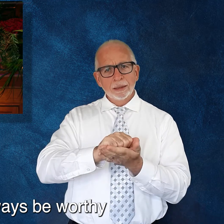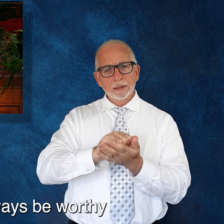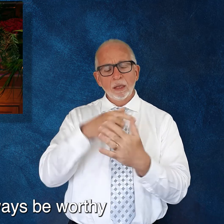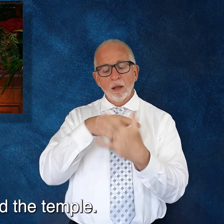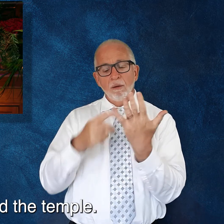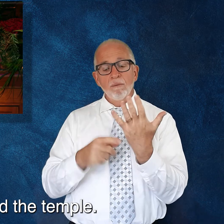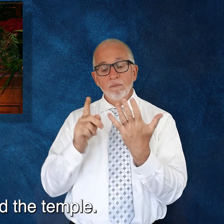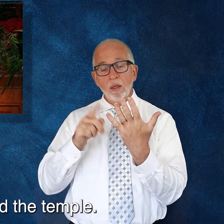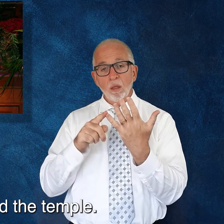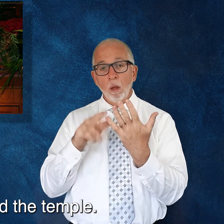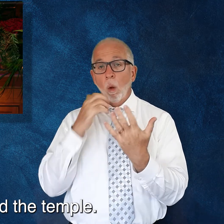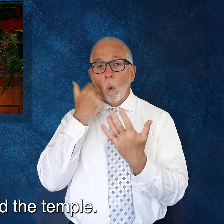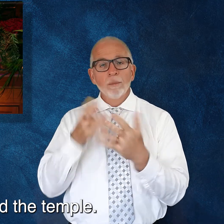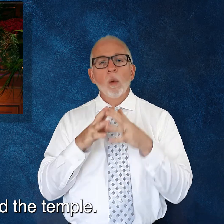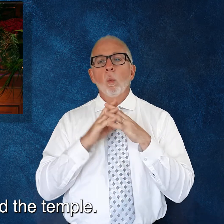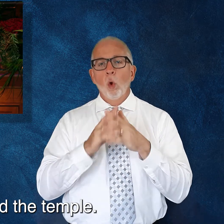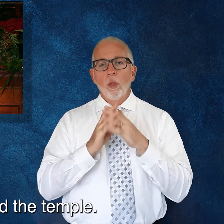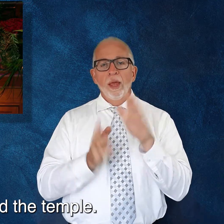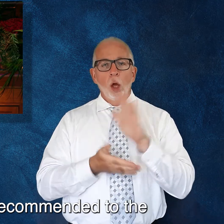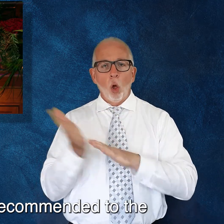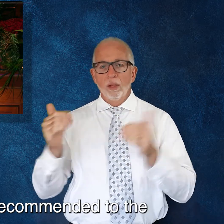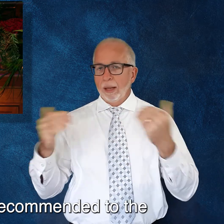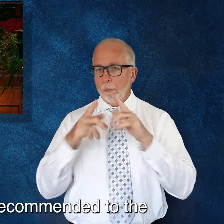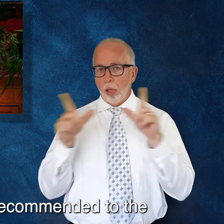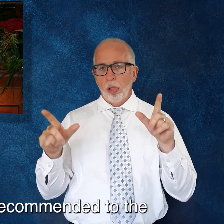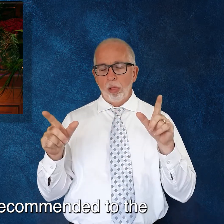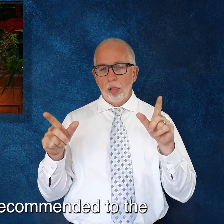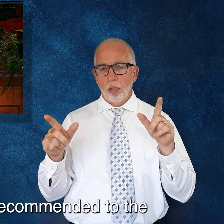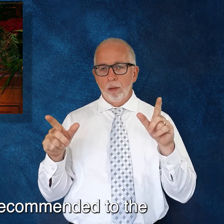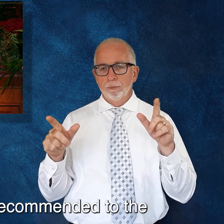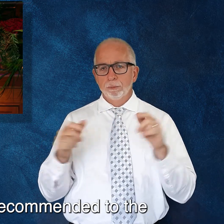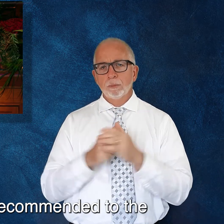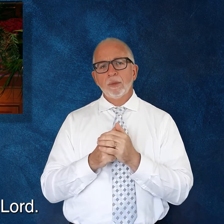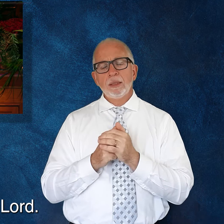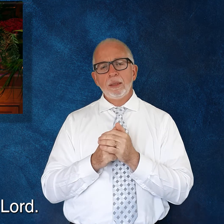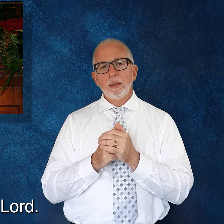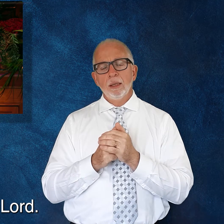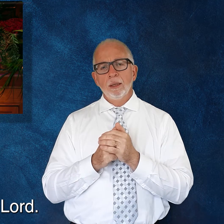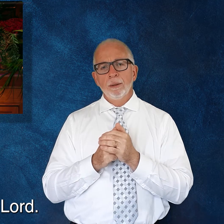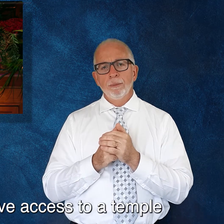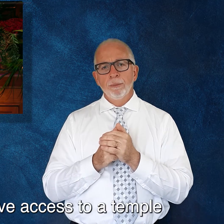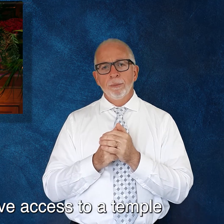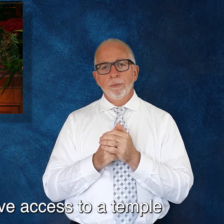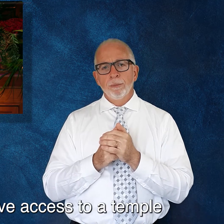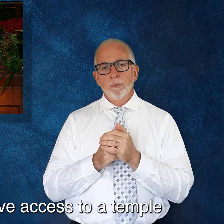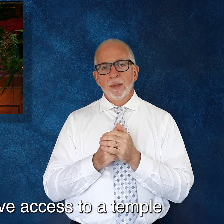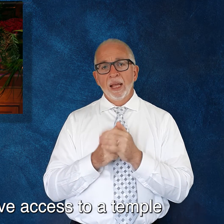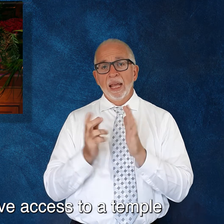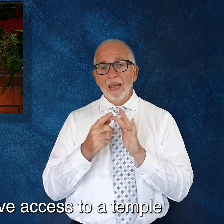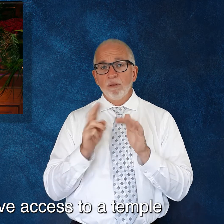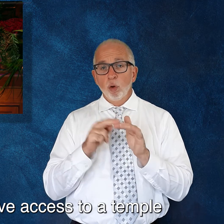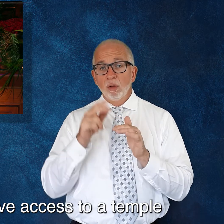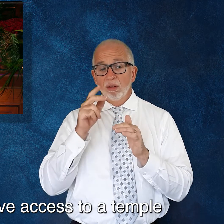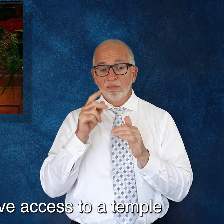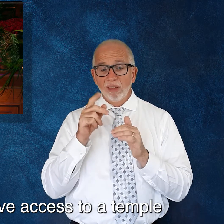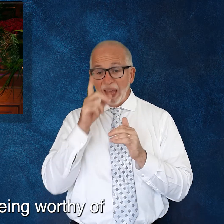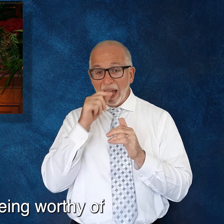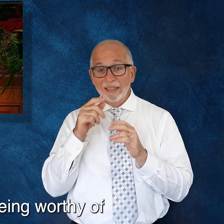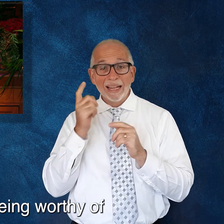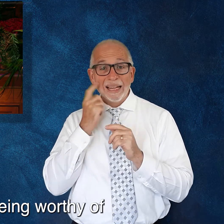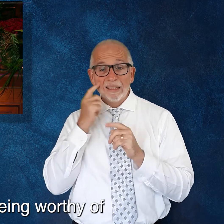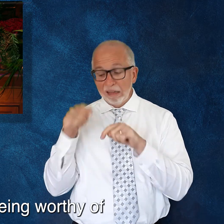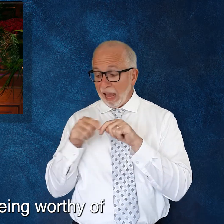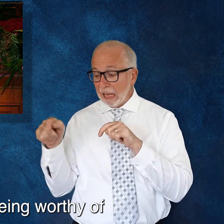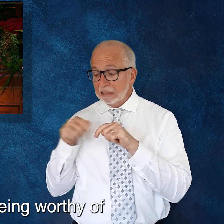always be worthy to attend the temple. I call it being recommended to the Lord. Whether you have access to a temple